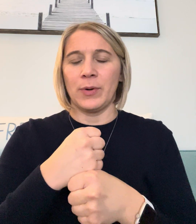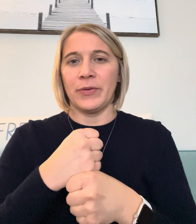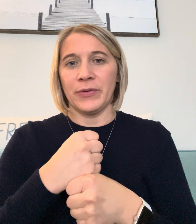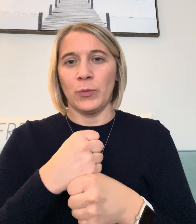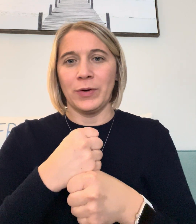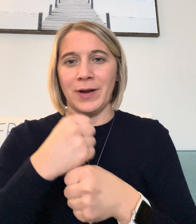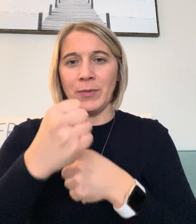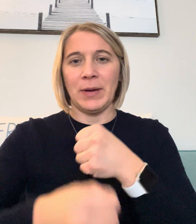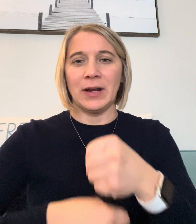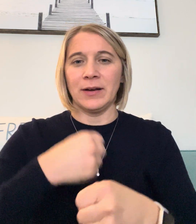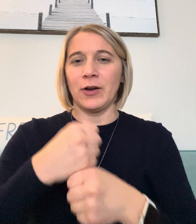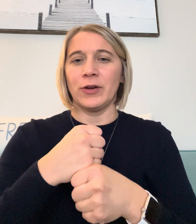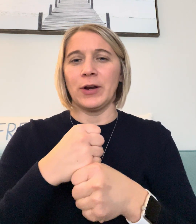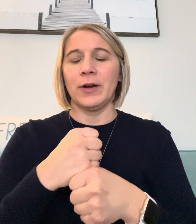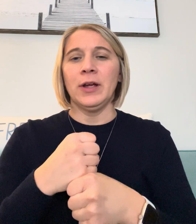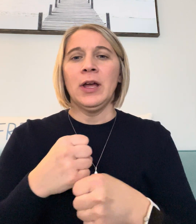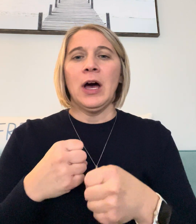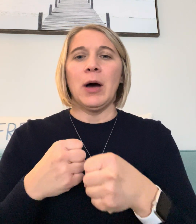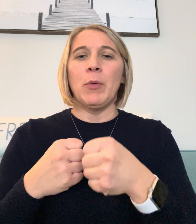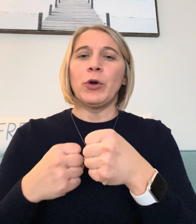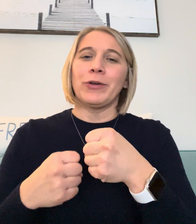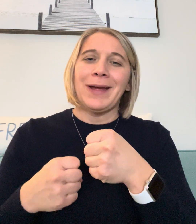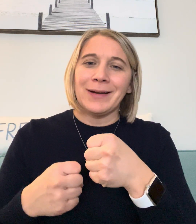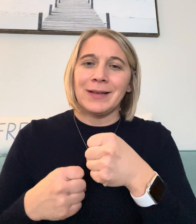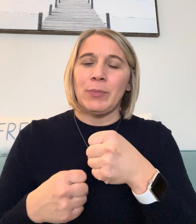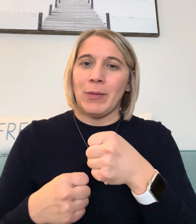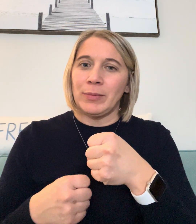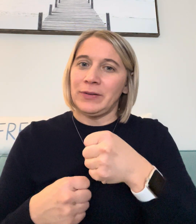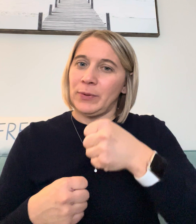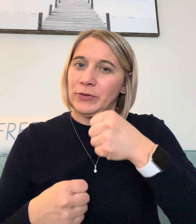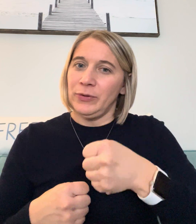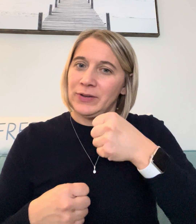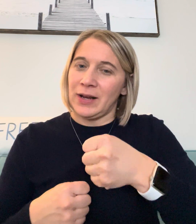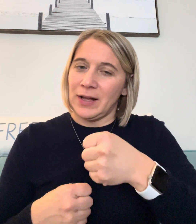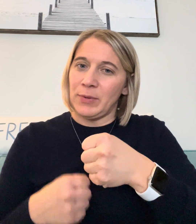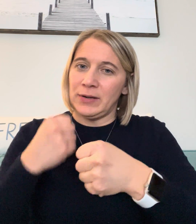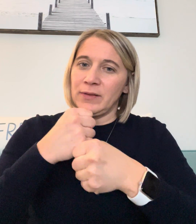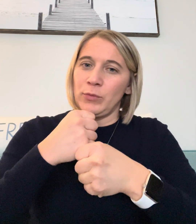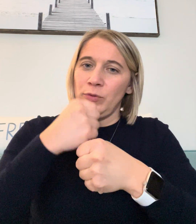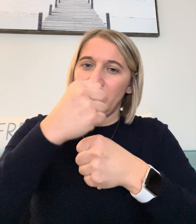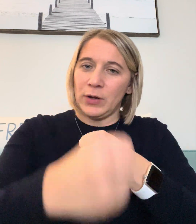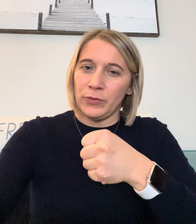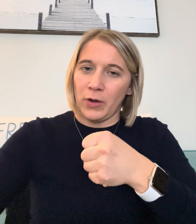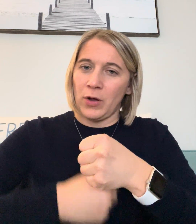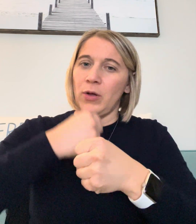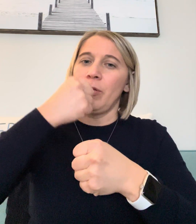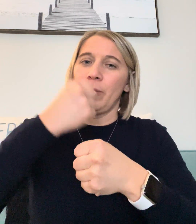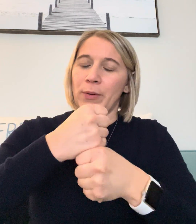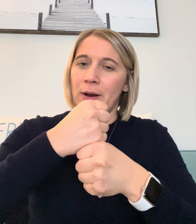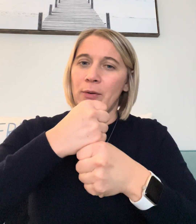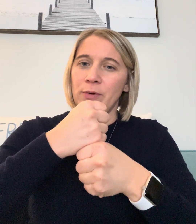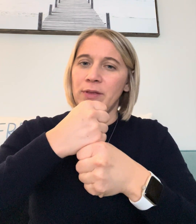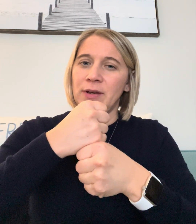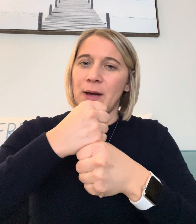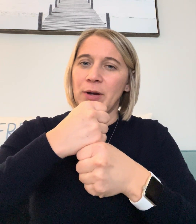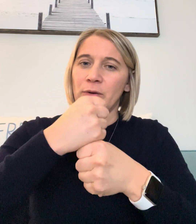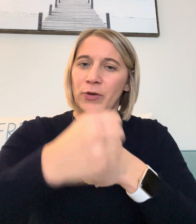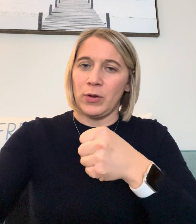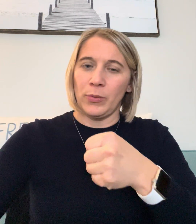the sun 1 time to make an entire year. What you're technically probably supposed to do is the non-dominant doesn't move and it goes all the way around. The dominant goes all the way